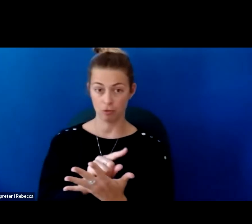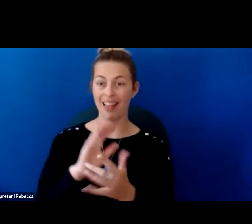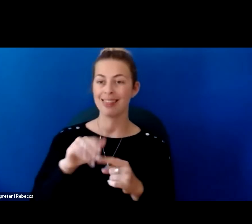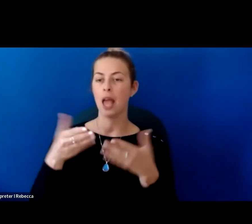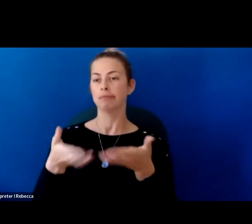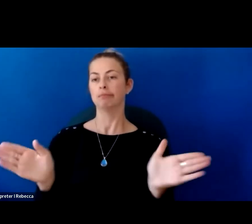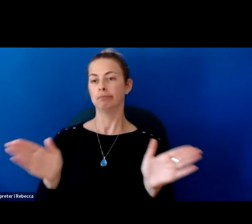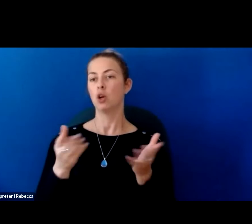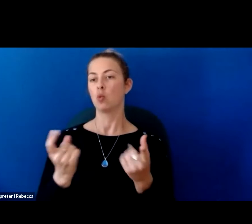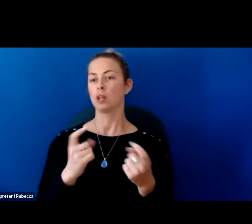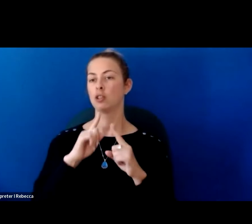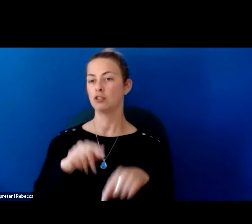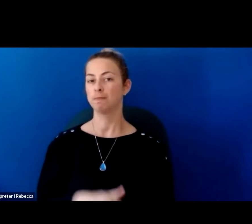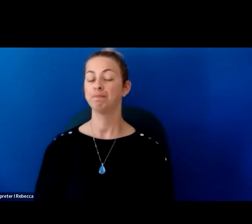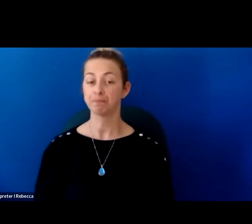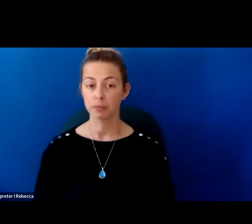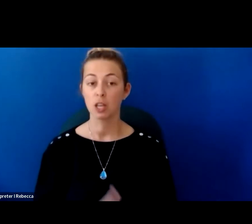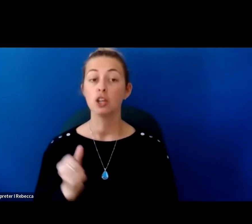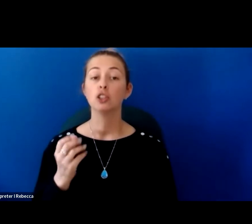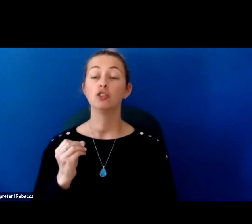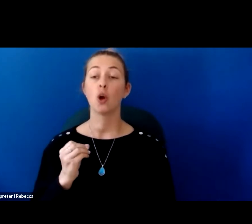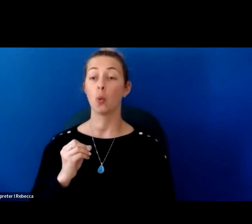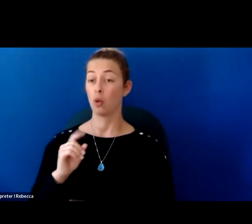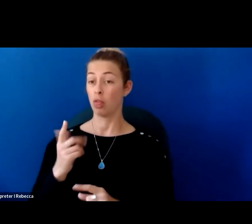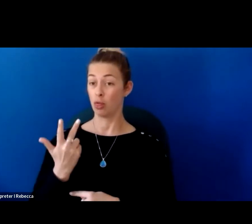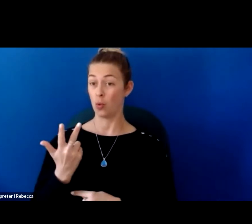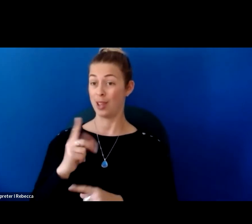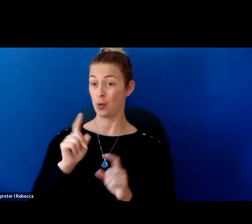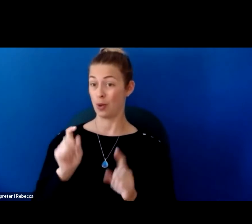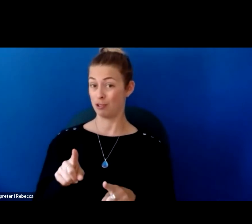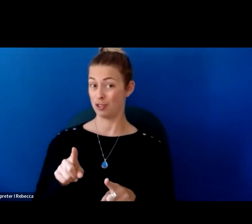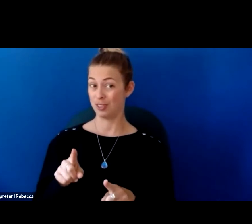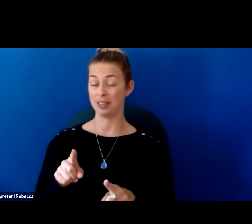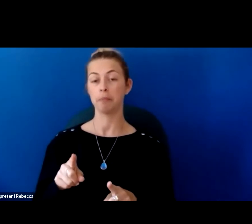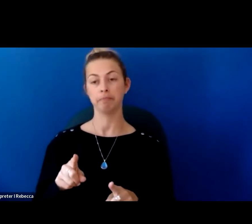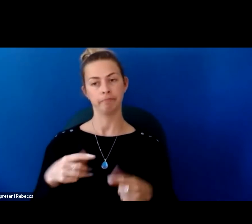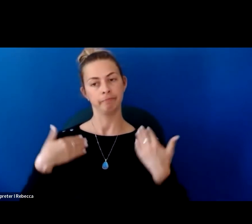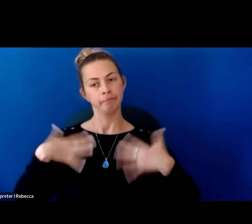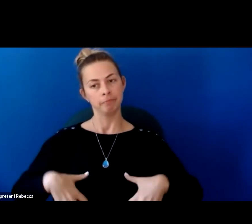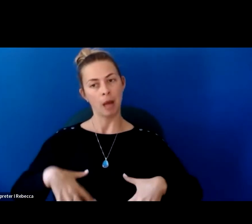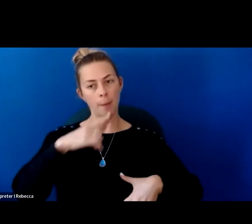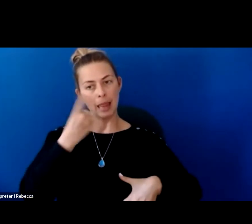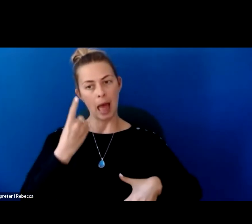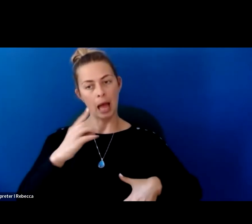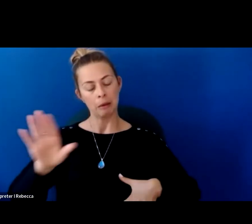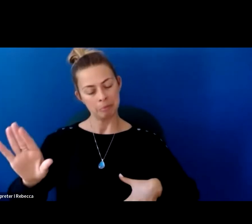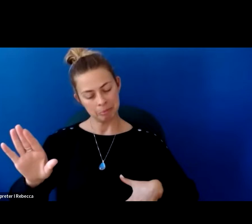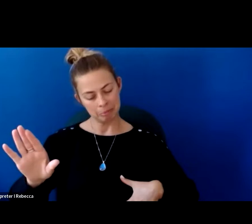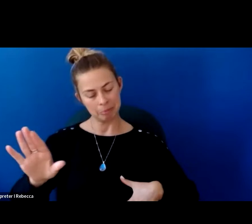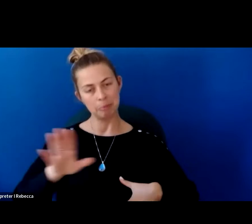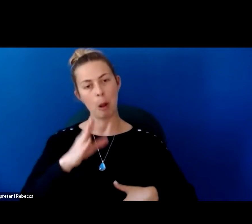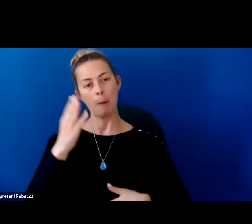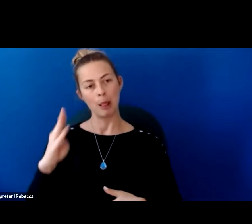our panelists, let me begin with 3 simple questions, and do not let the fact that I am wearing black, all black, and a